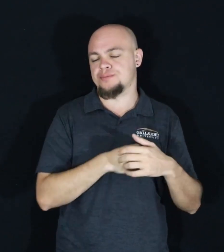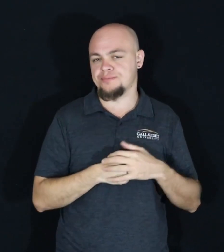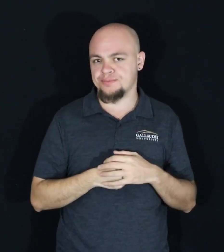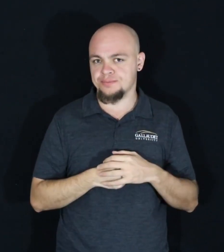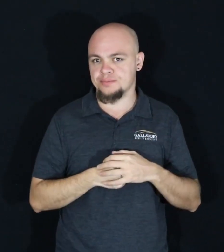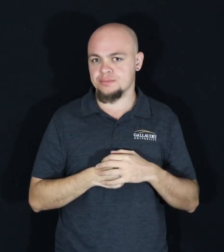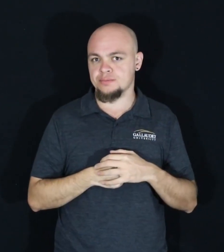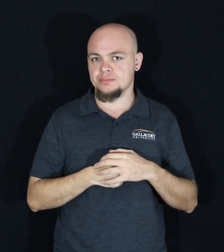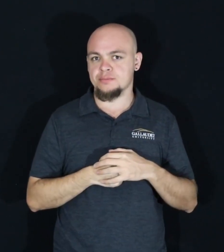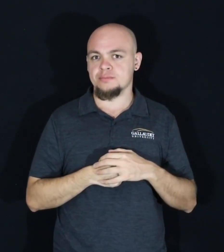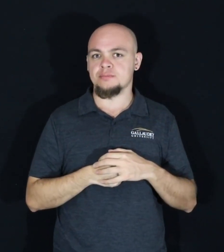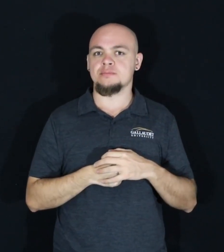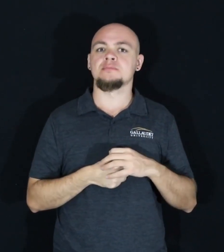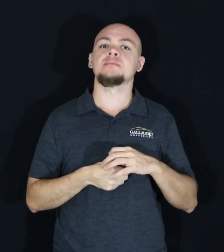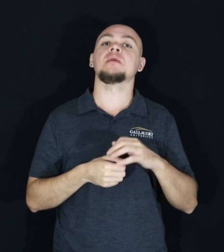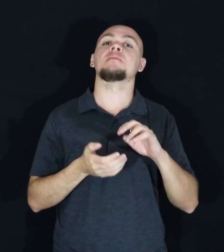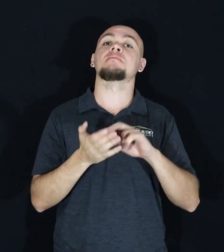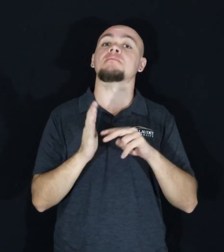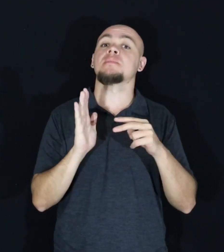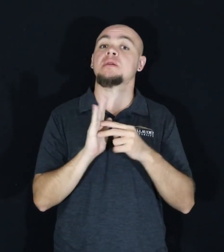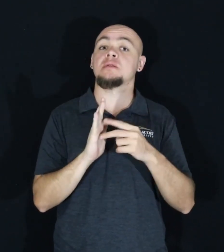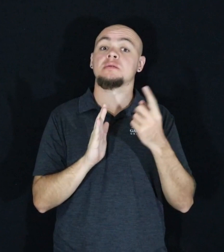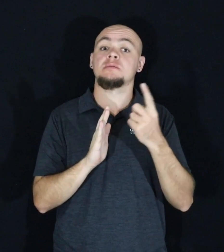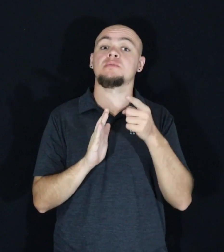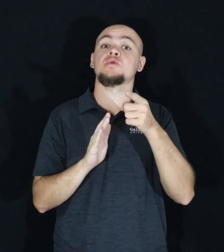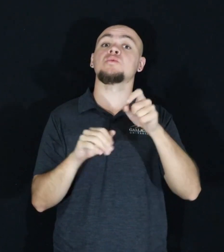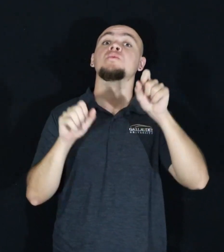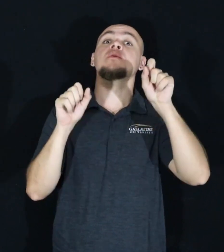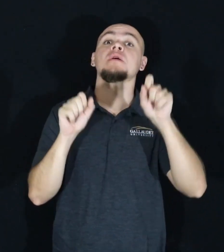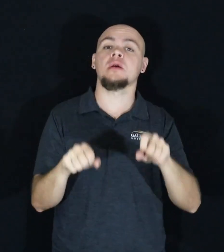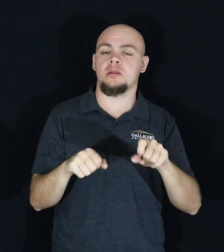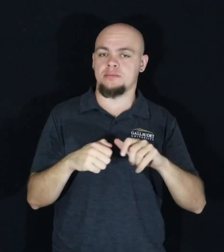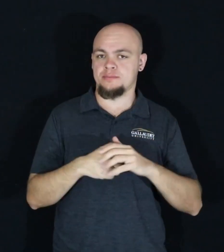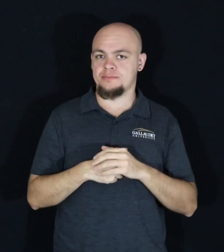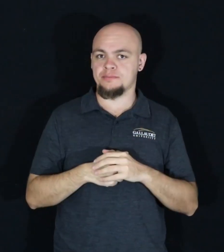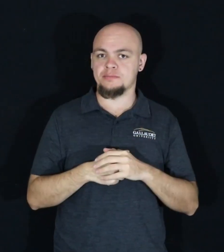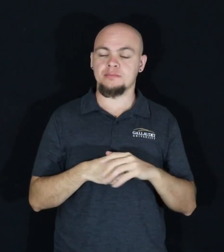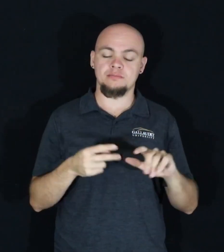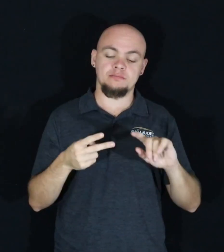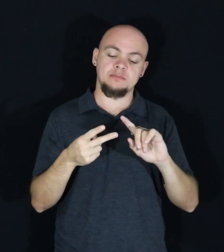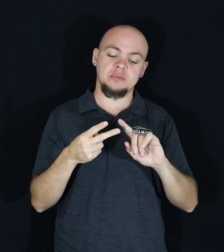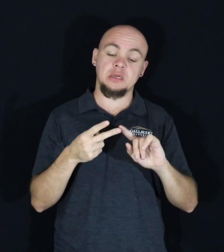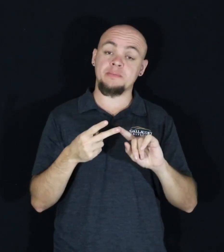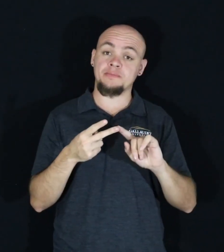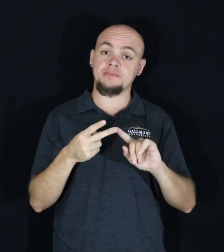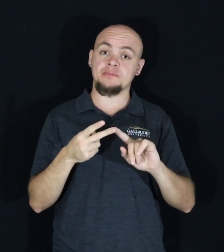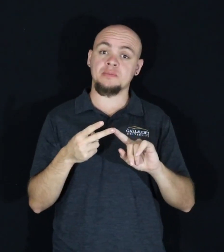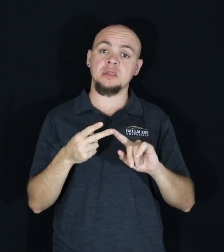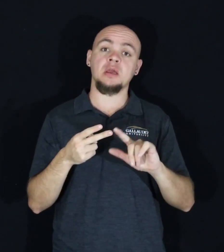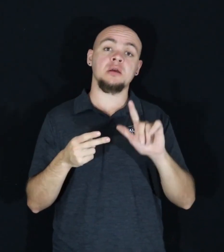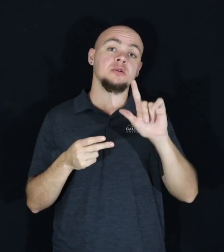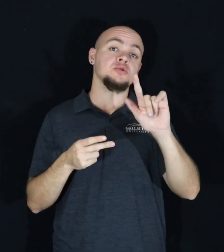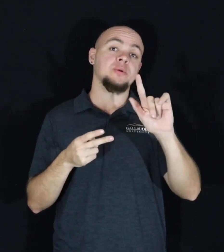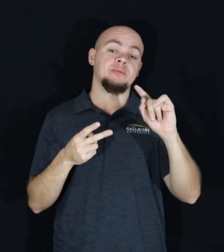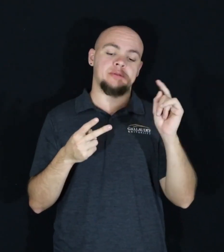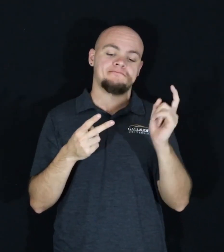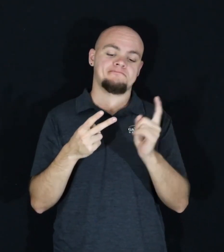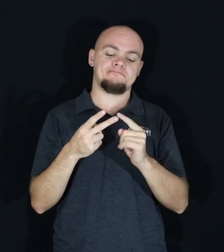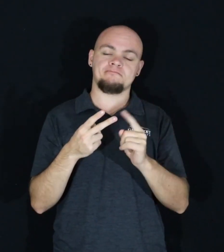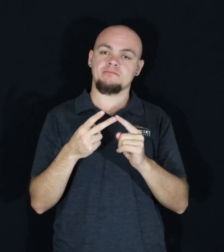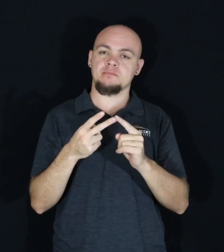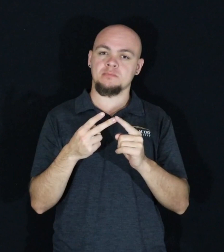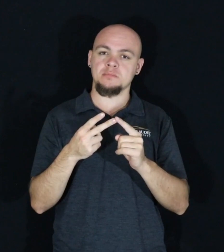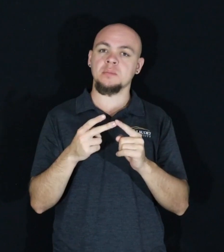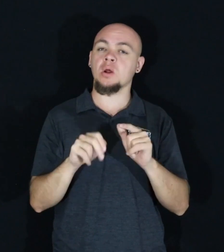means something you can do. Number two, the number 21 is also